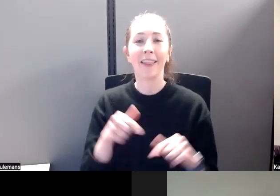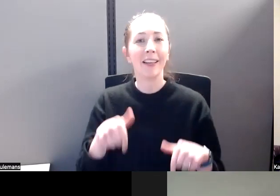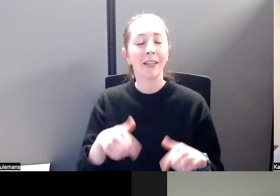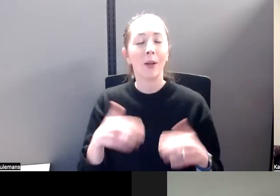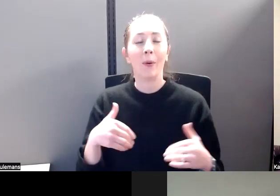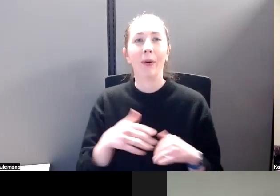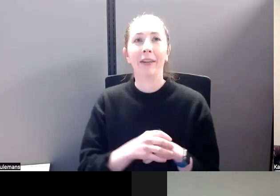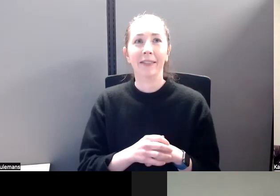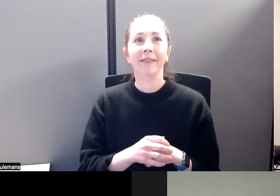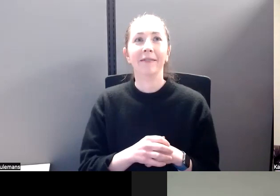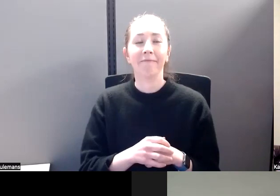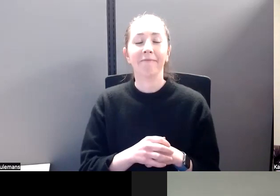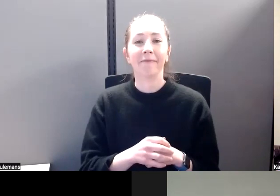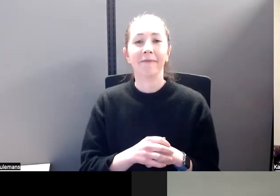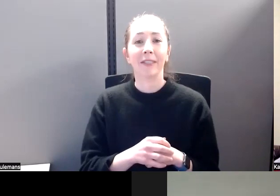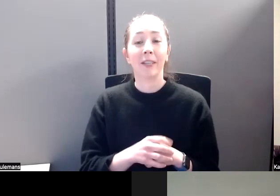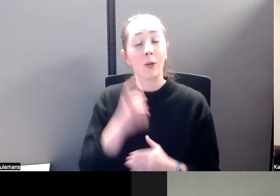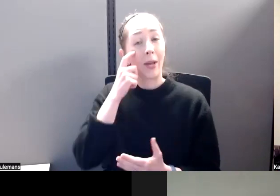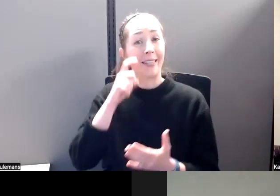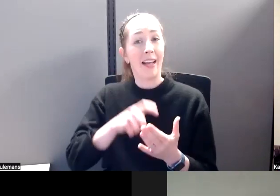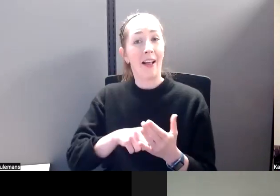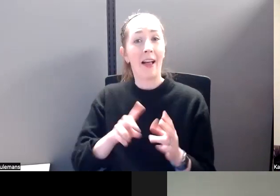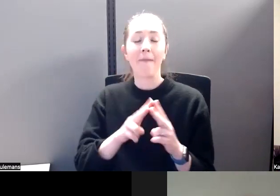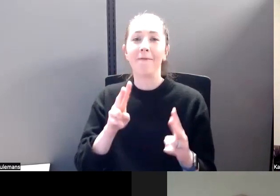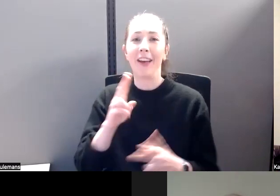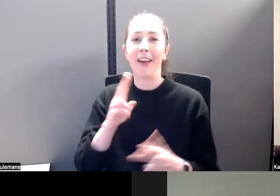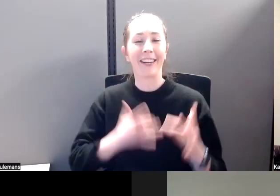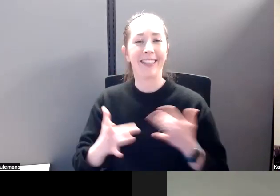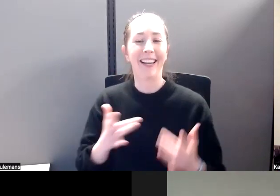it's as you can tell, I'm very excited.